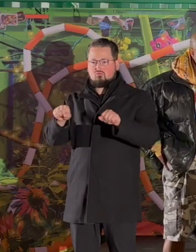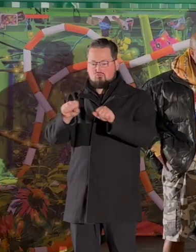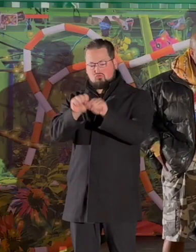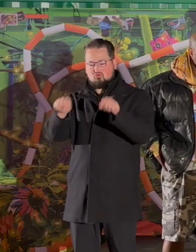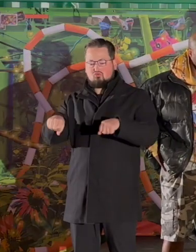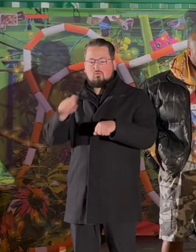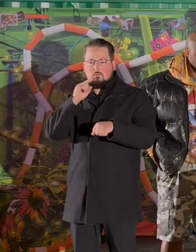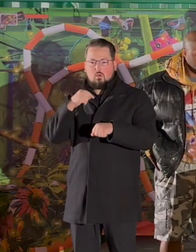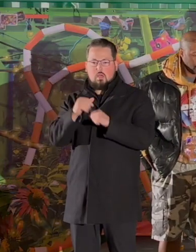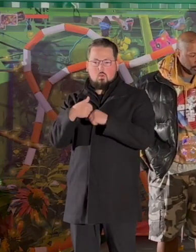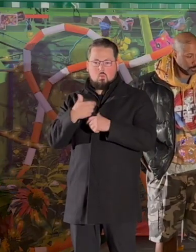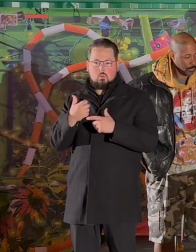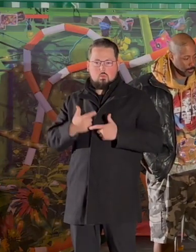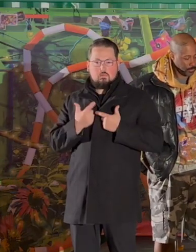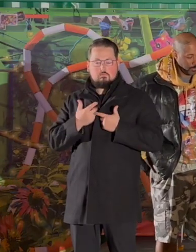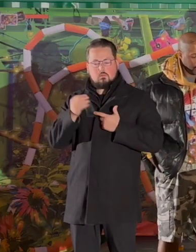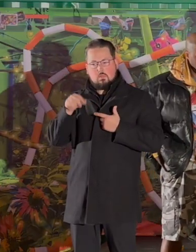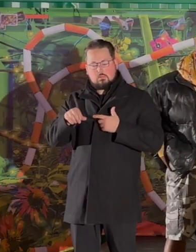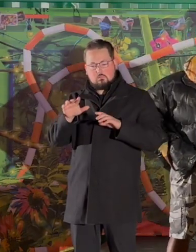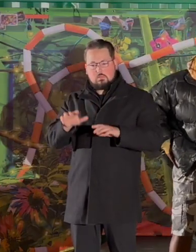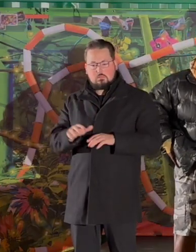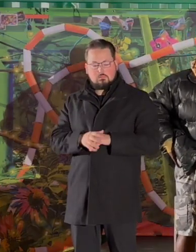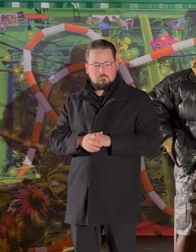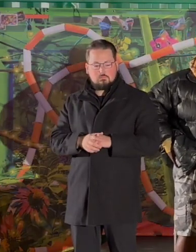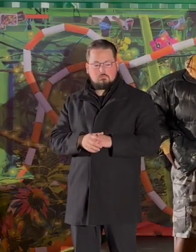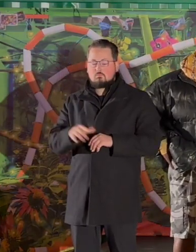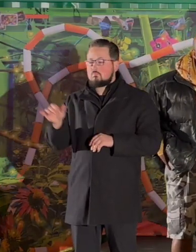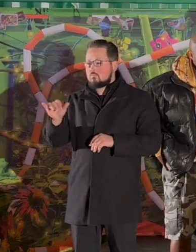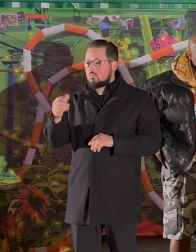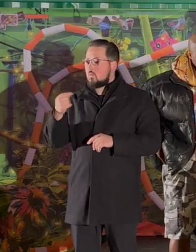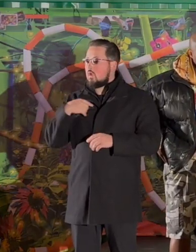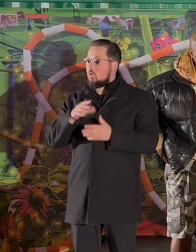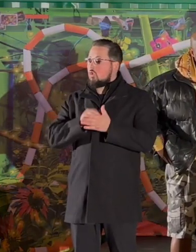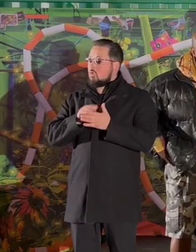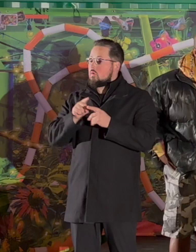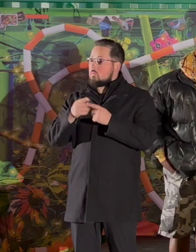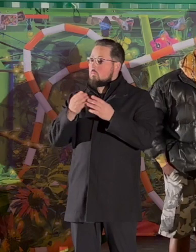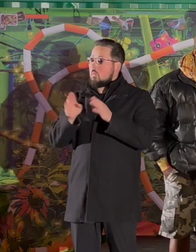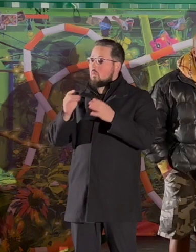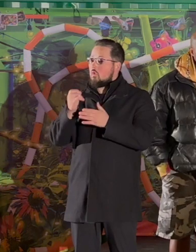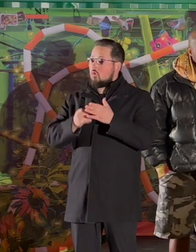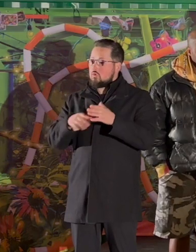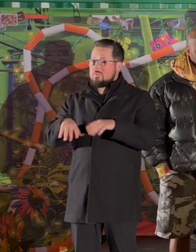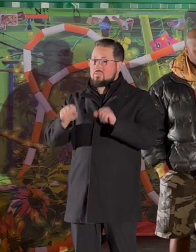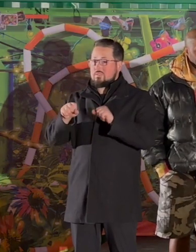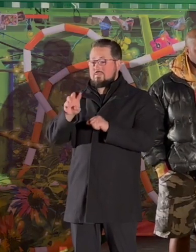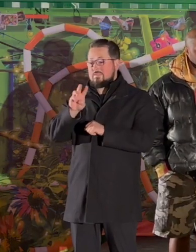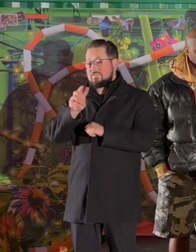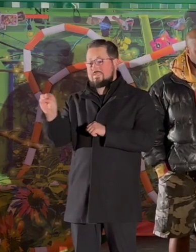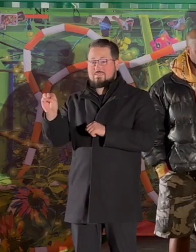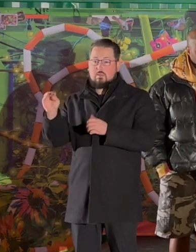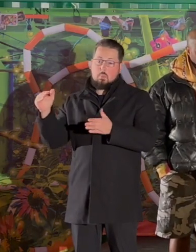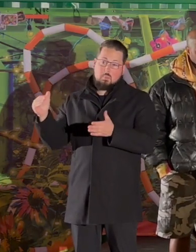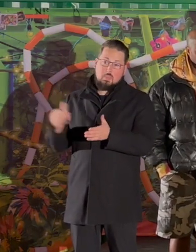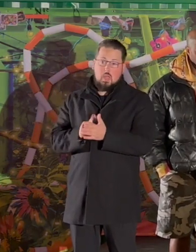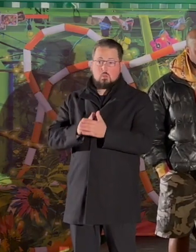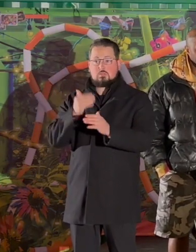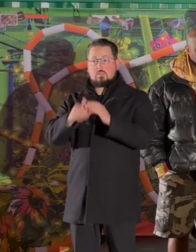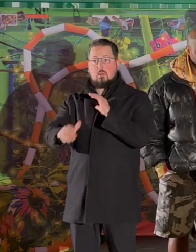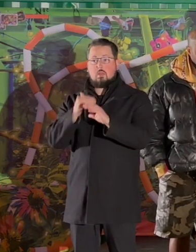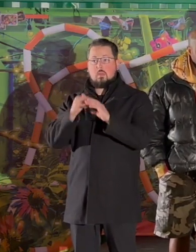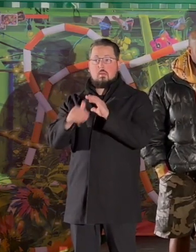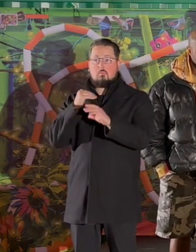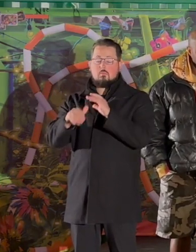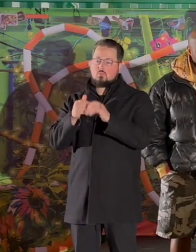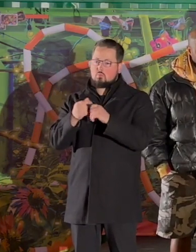fantastic. Let me see. I guess what I learned about public art is that it takes 60,000 emails to make something